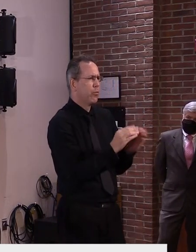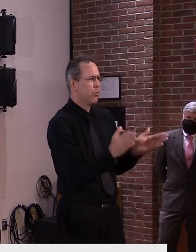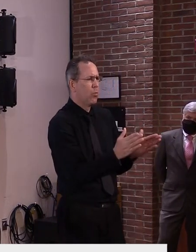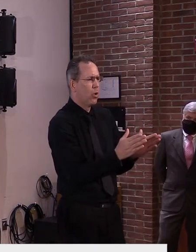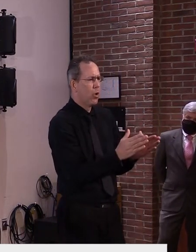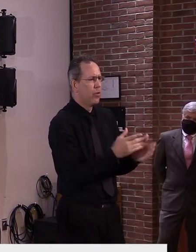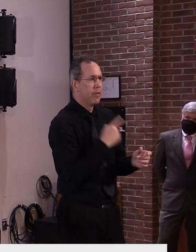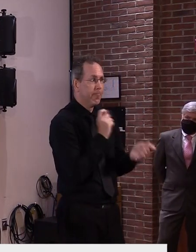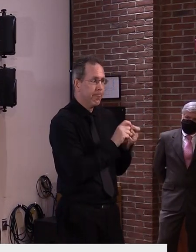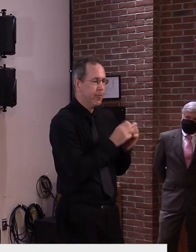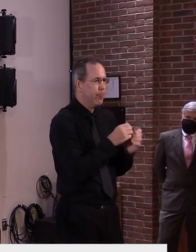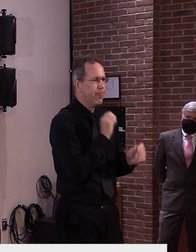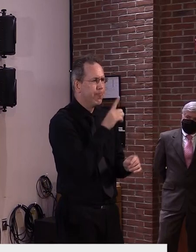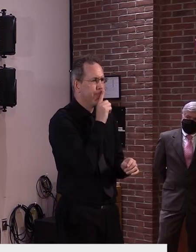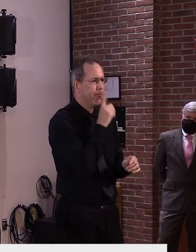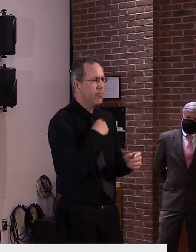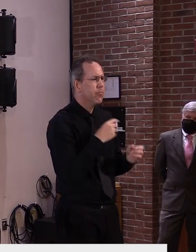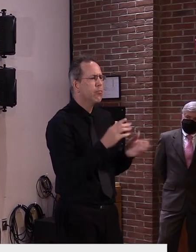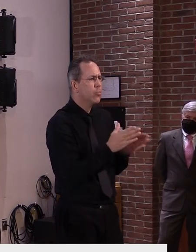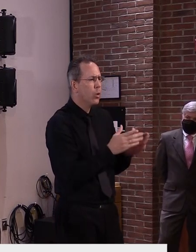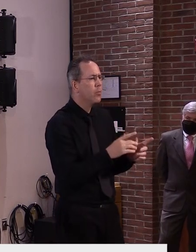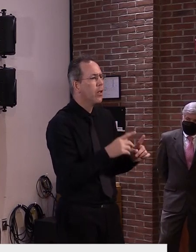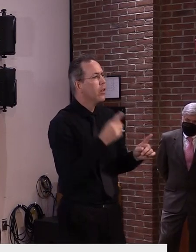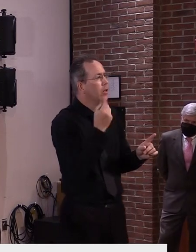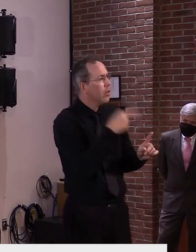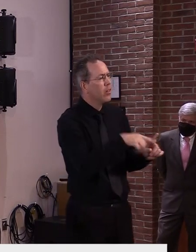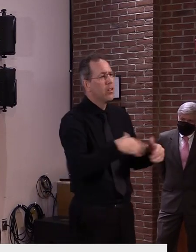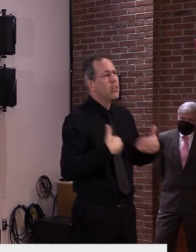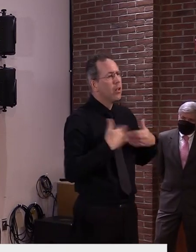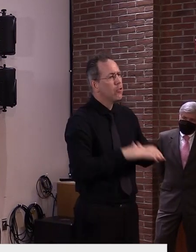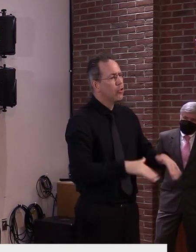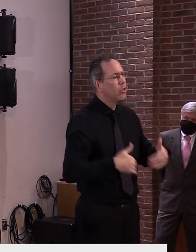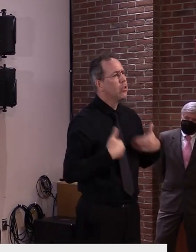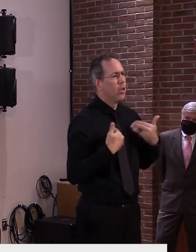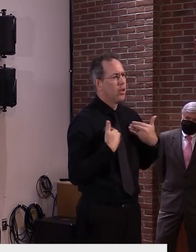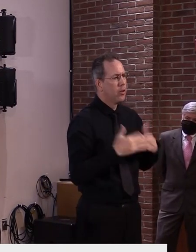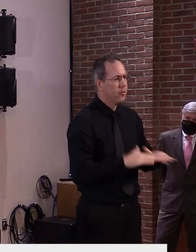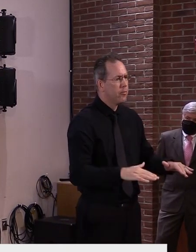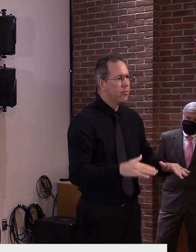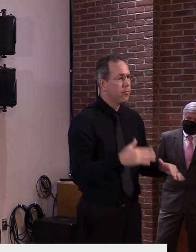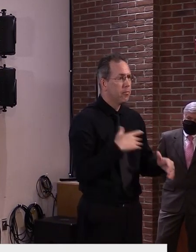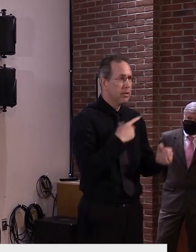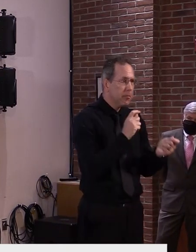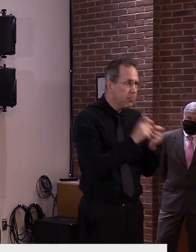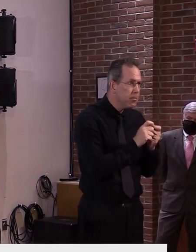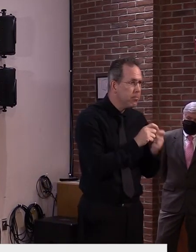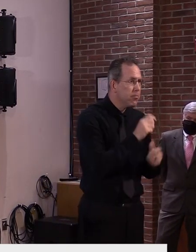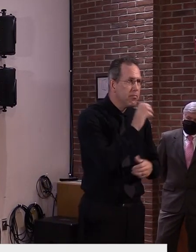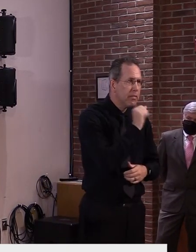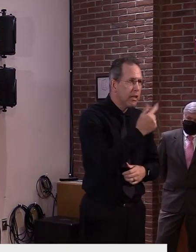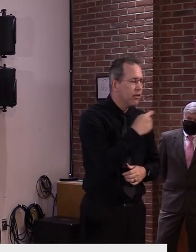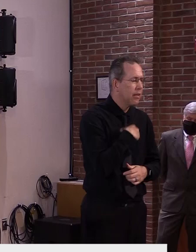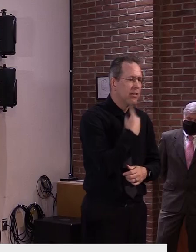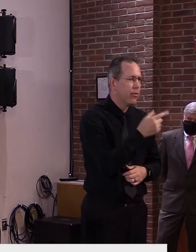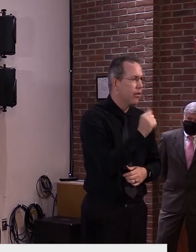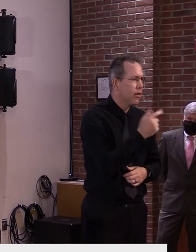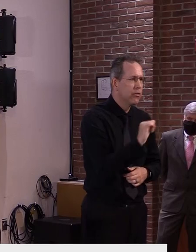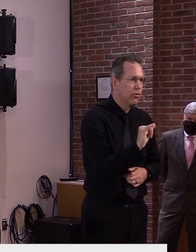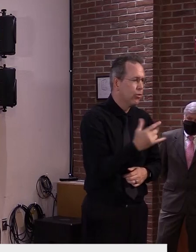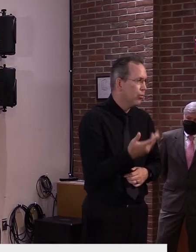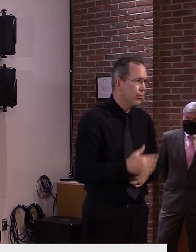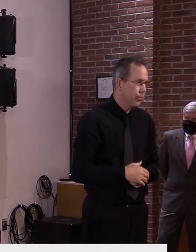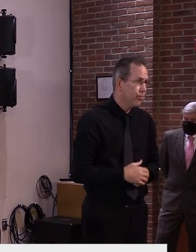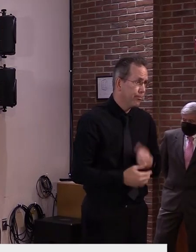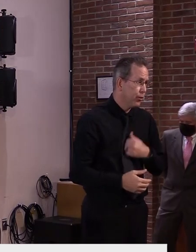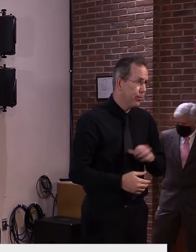it's a child care, I can tell you they're all very young, but I can't give you any more specificity about the ages. All right, great, thank